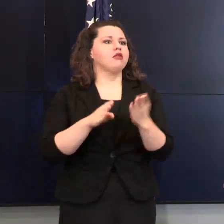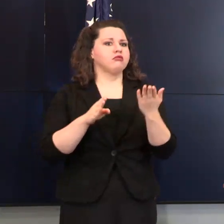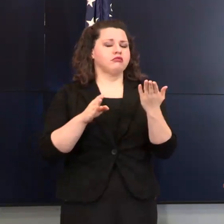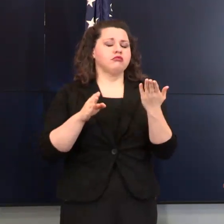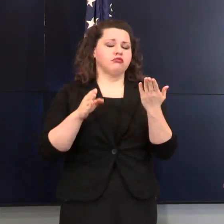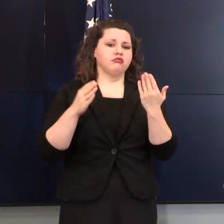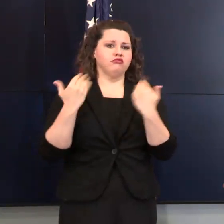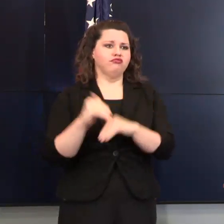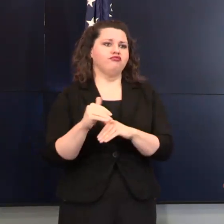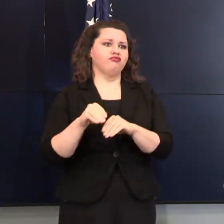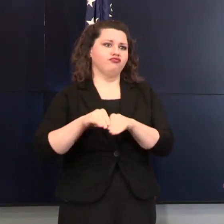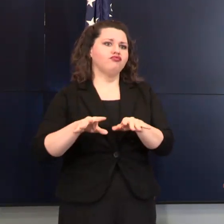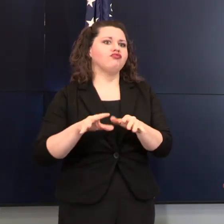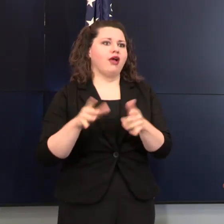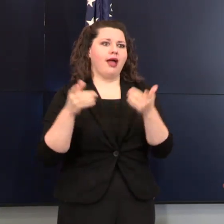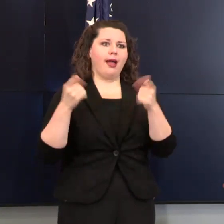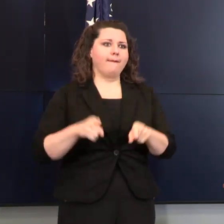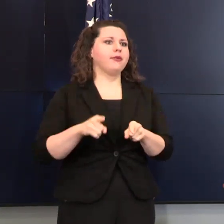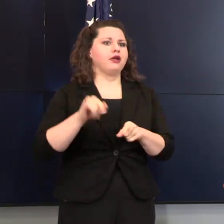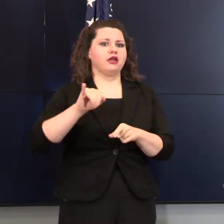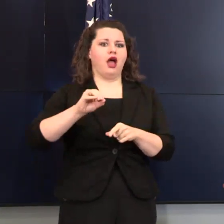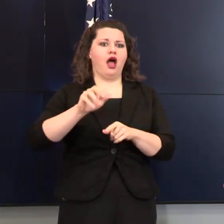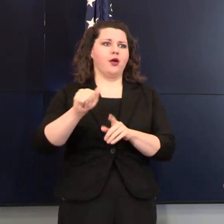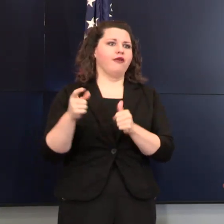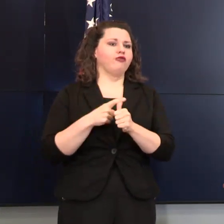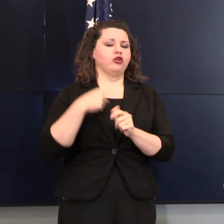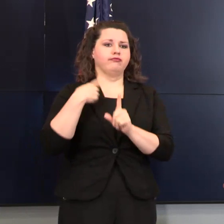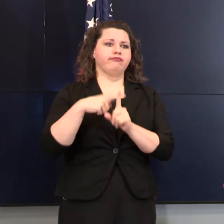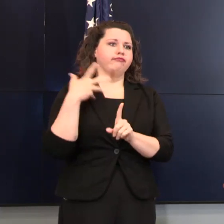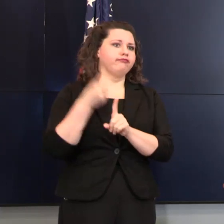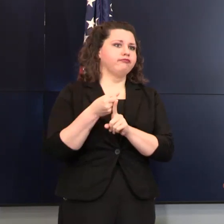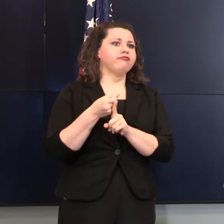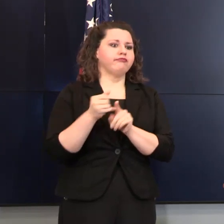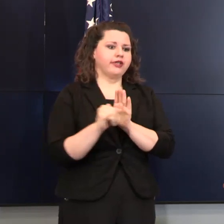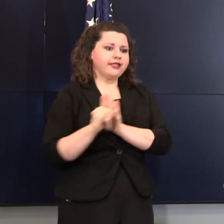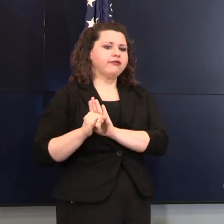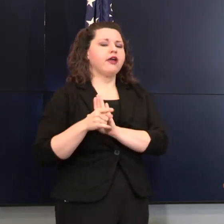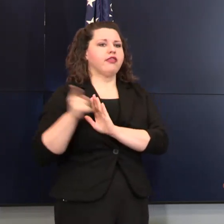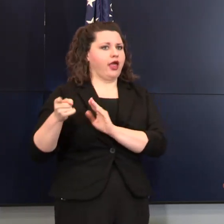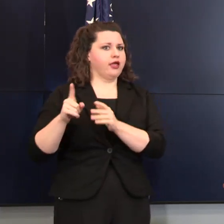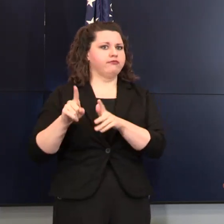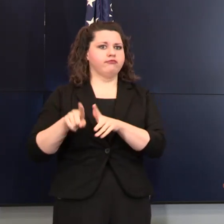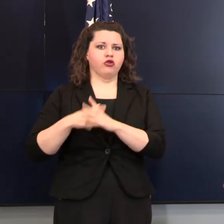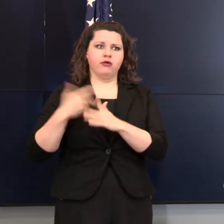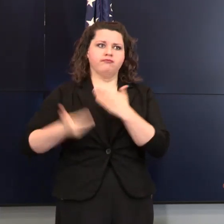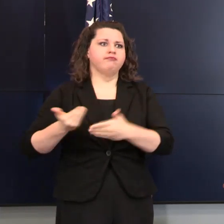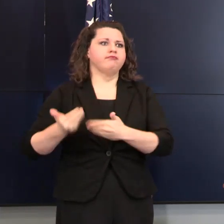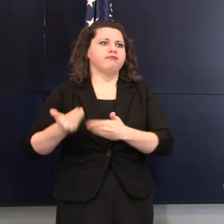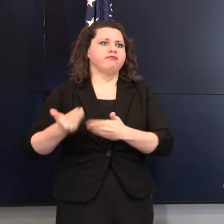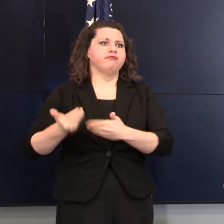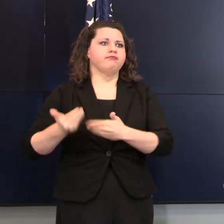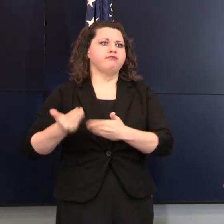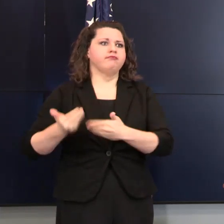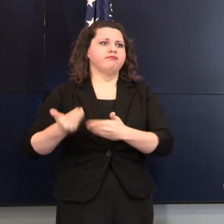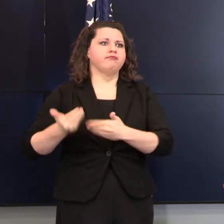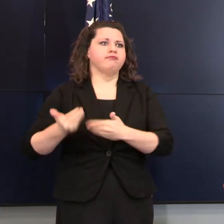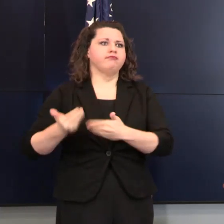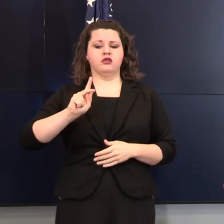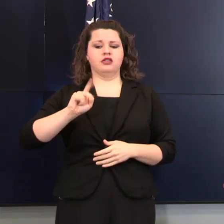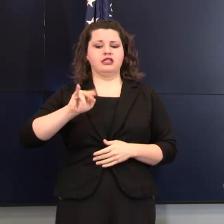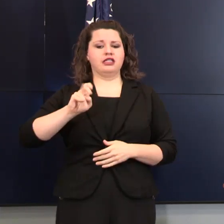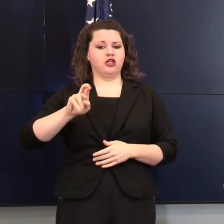identified in any of Iowa's correctional facilities. The Department of Corrections was proactive early